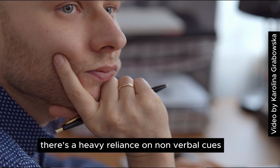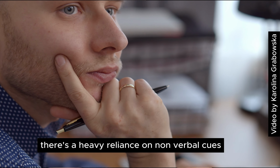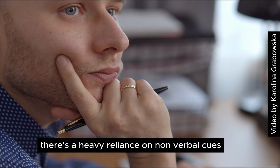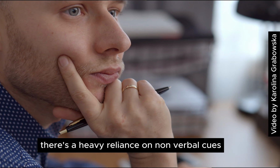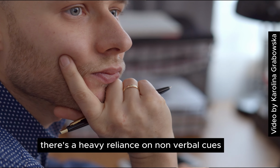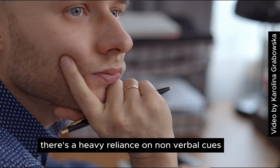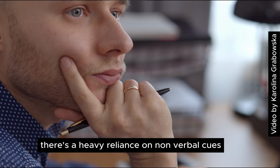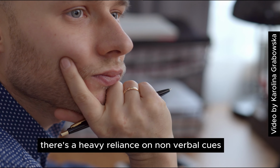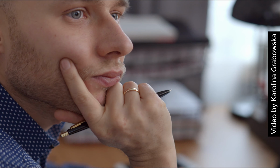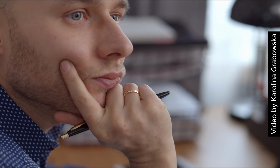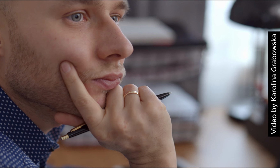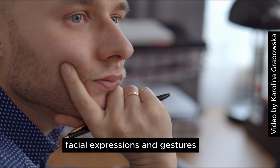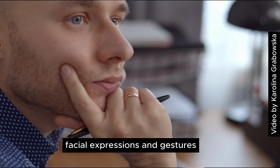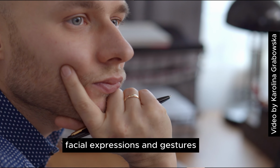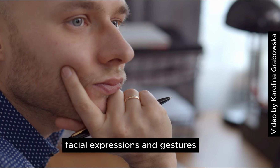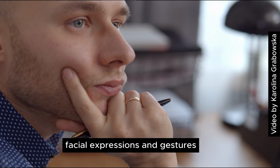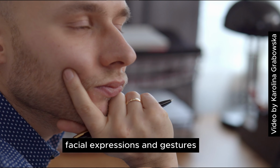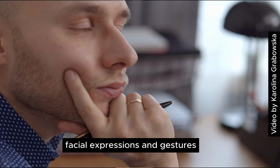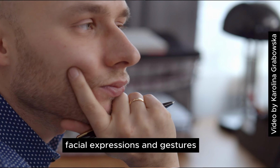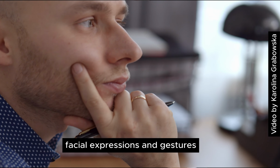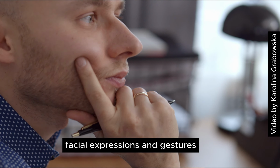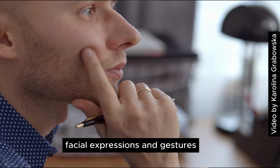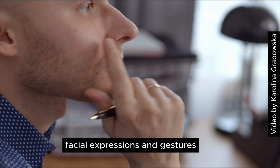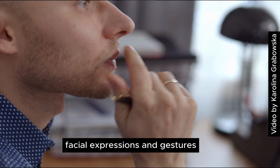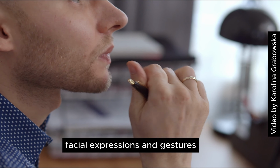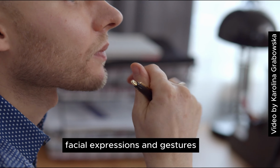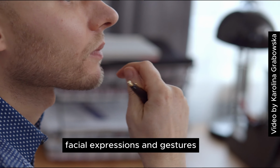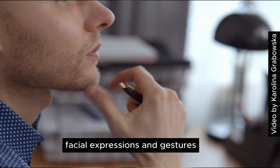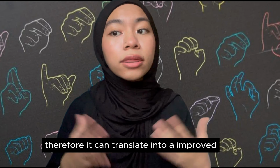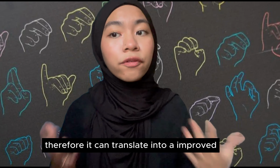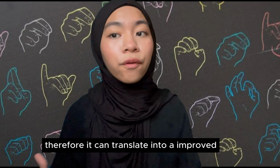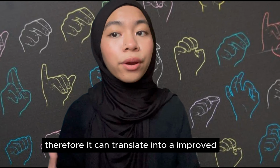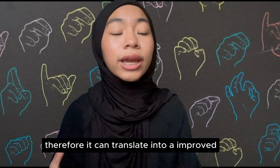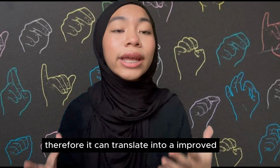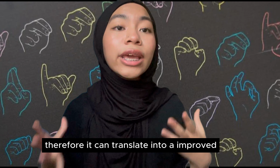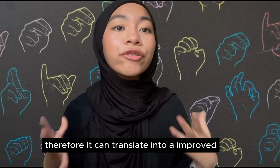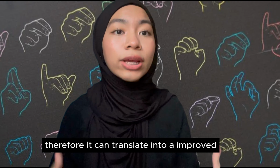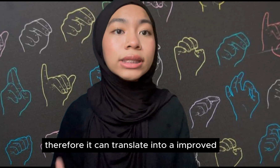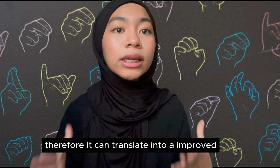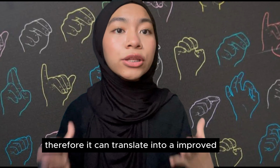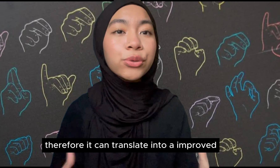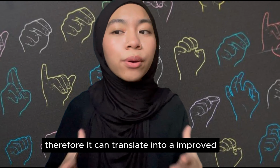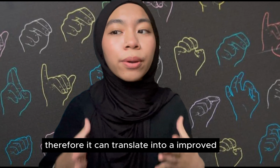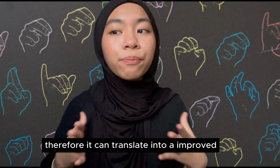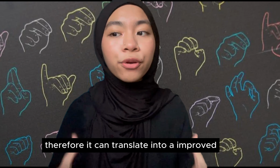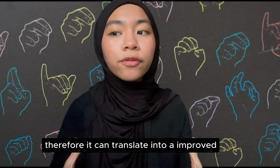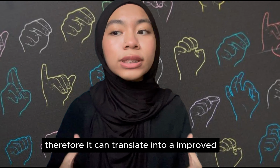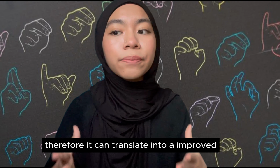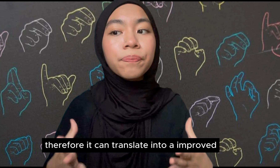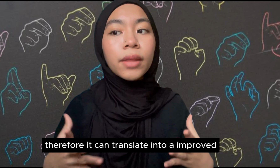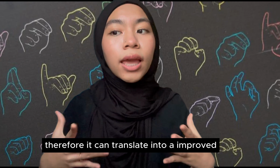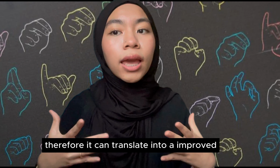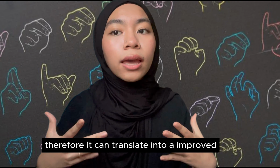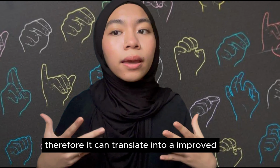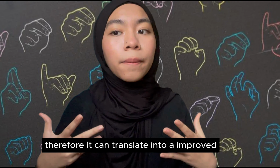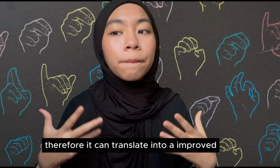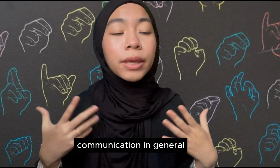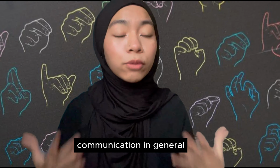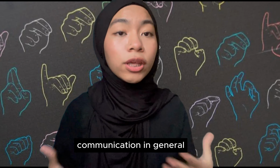nonverbal cues, such as facial expressions and gestures. Therefore, it can translate into improved communication